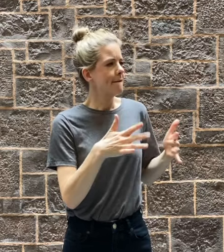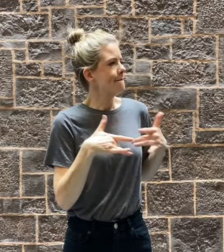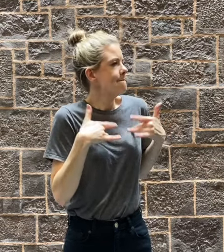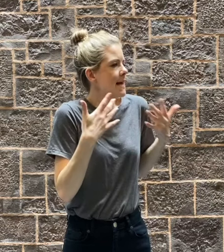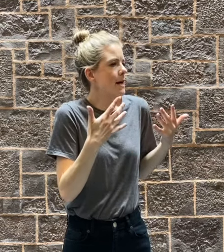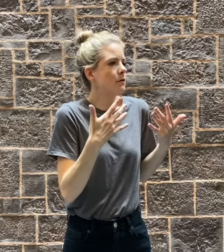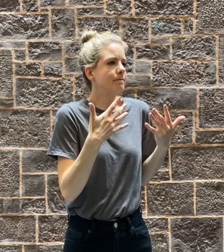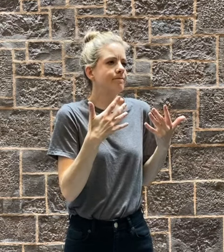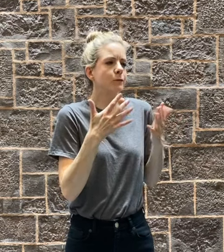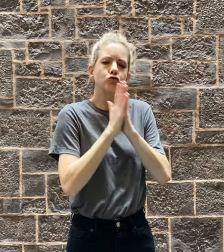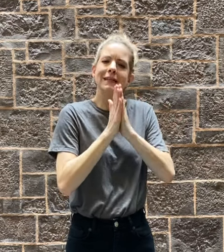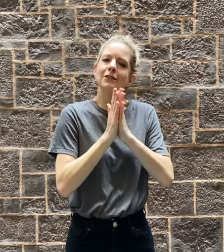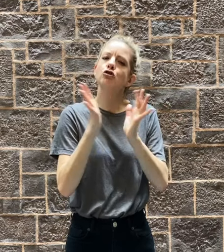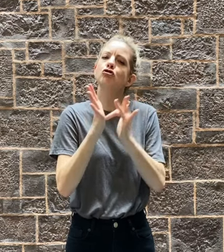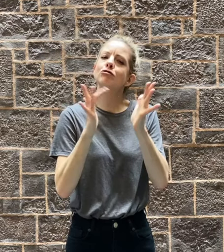of worship.